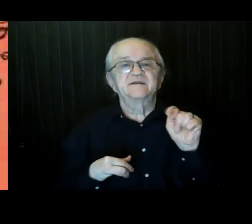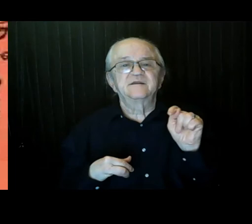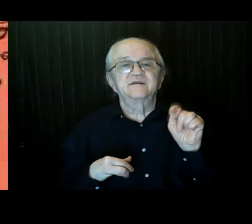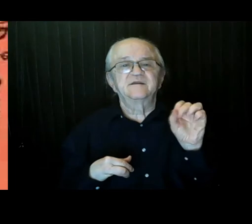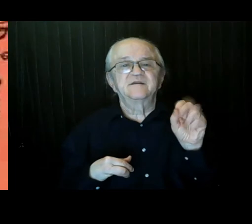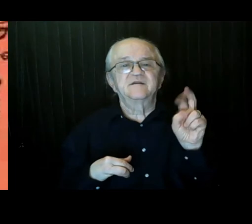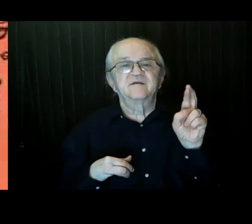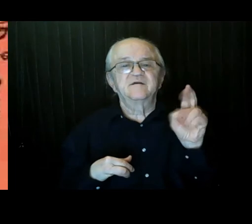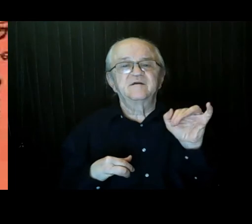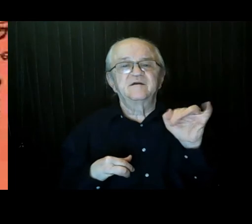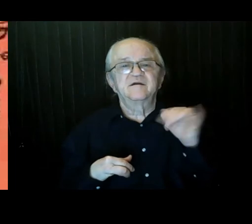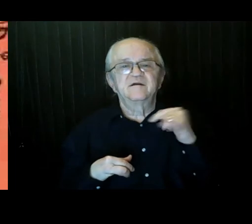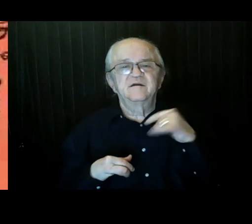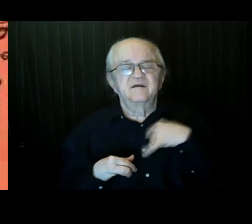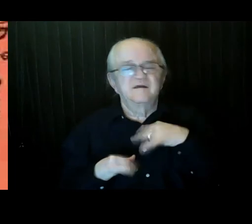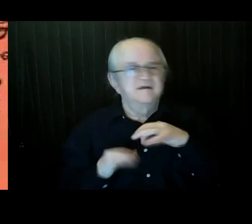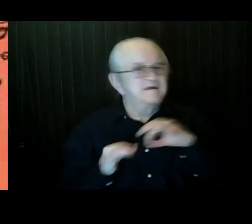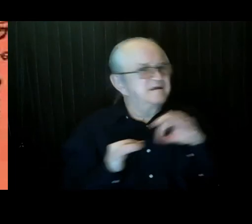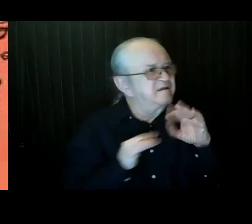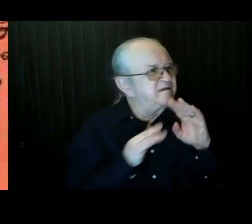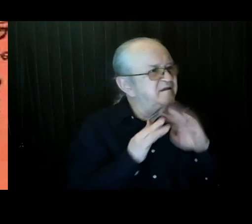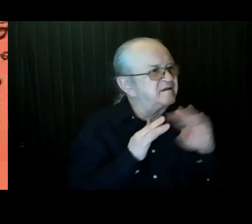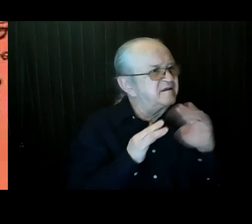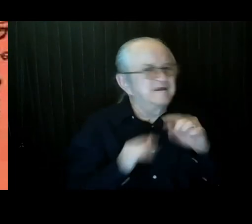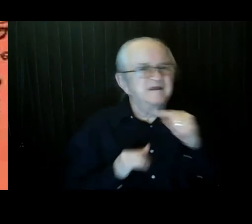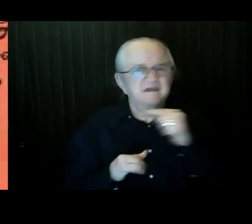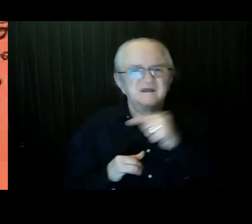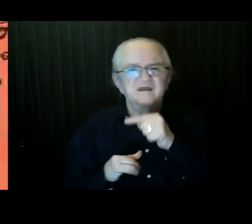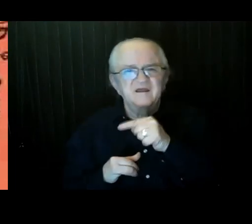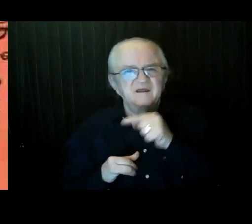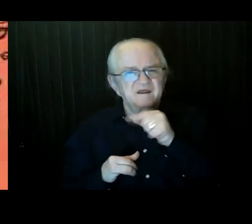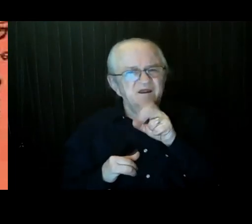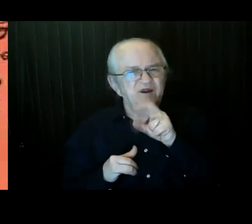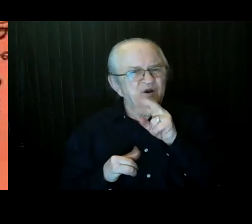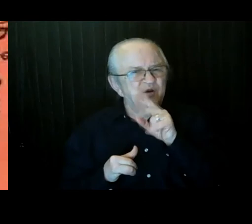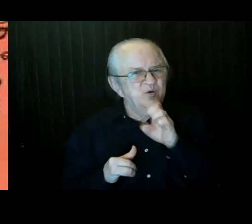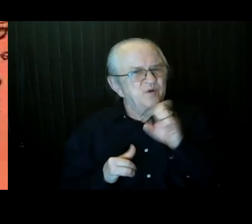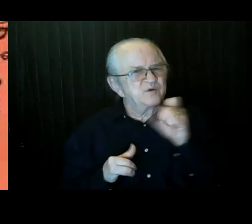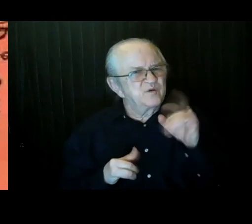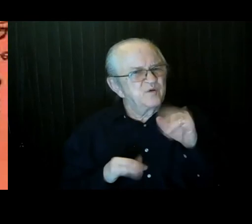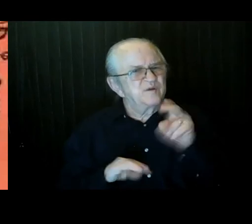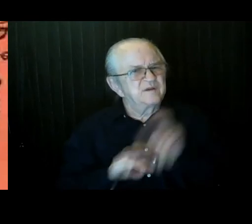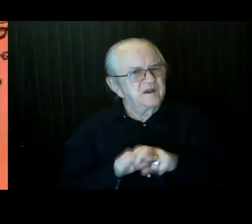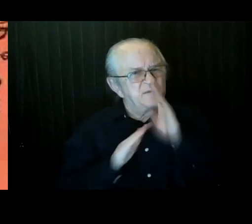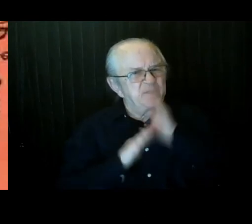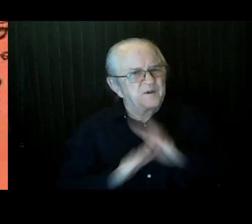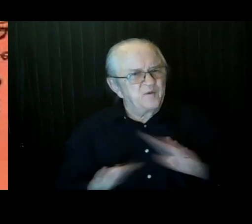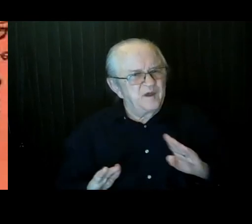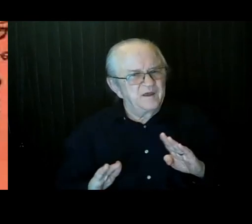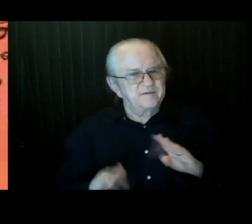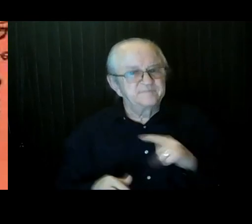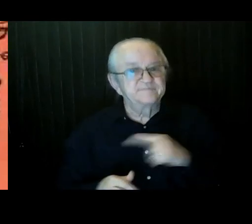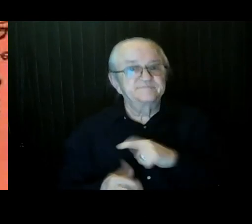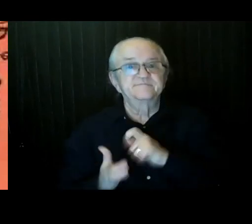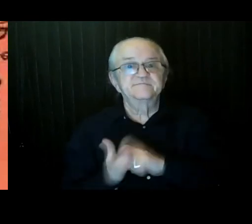I said, excuse me? She said, this is Gertrude Story. Now sit down and be quiet. And the author, Gertrude